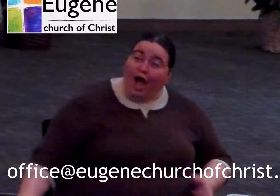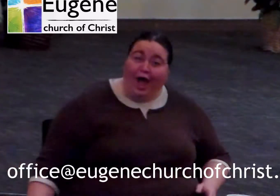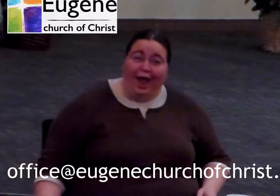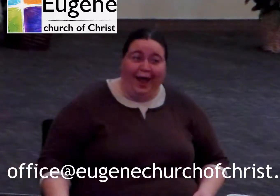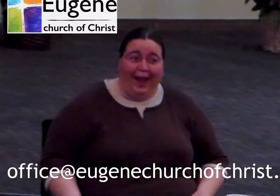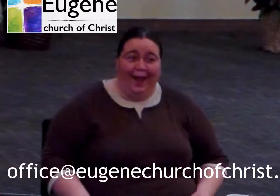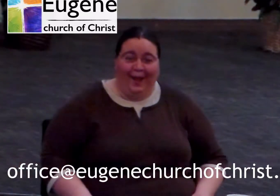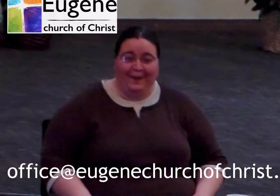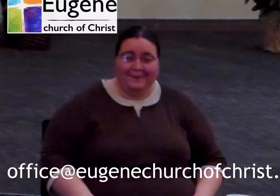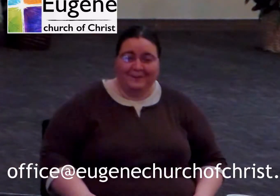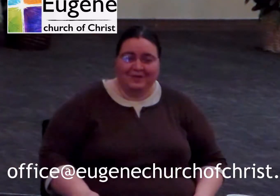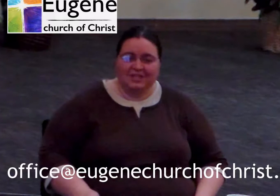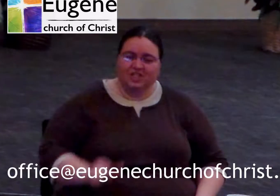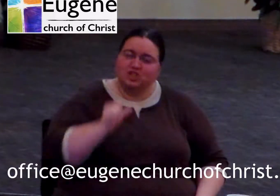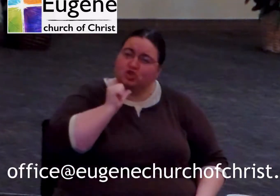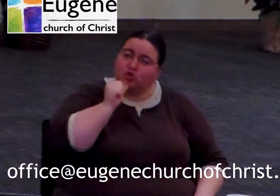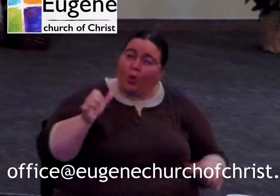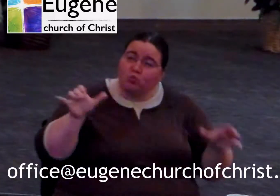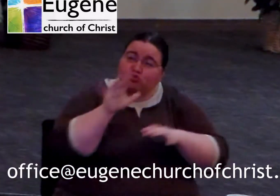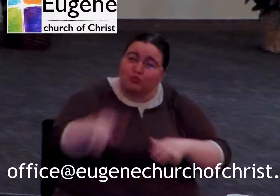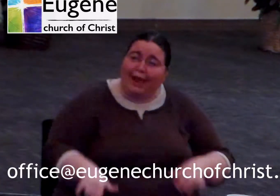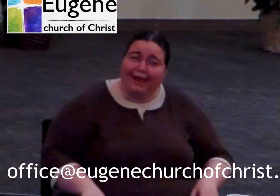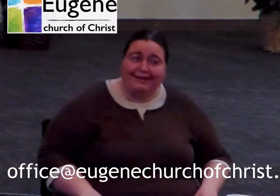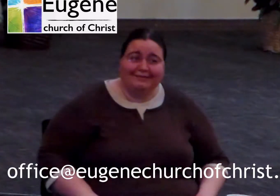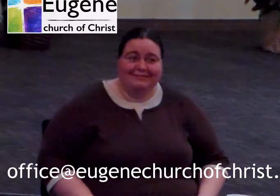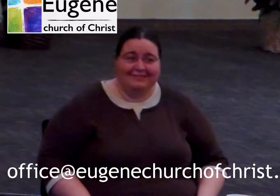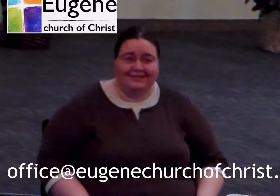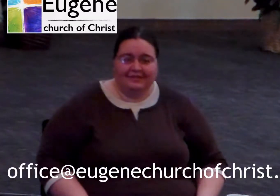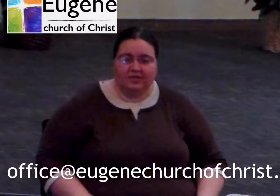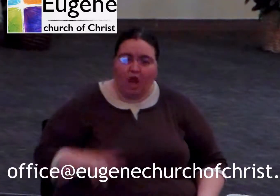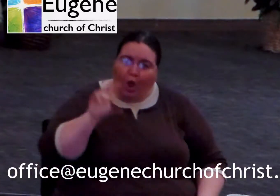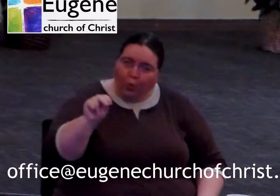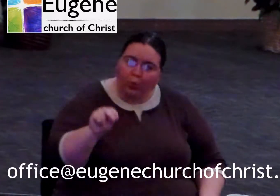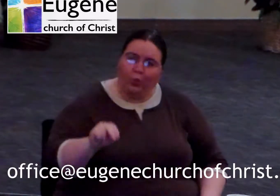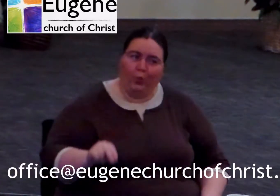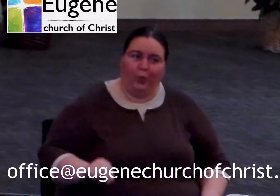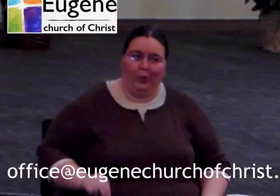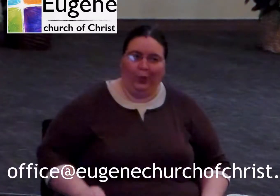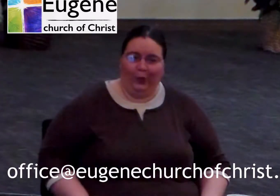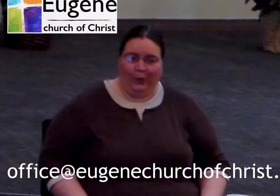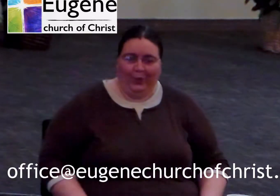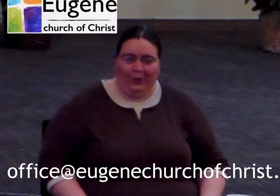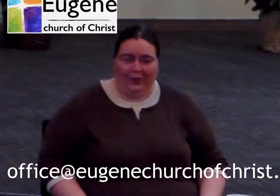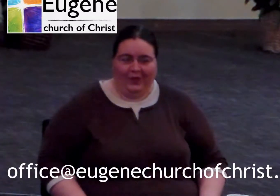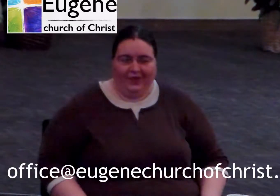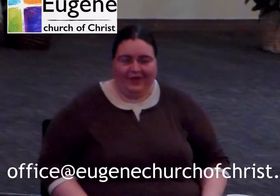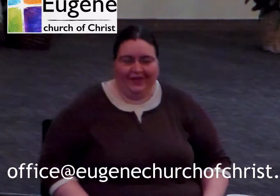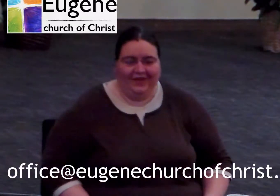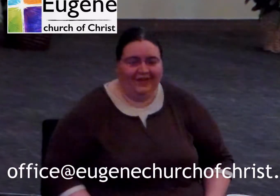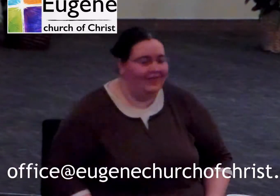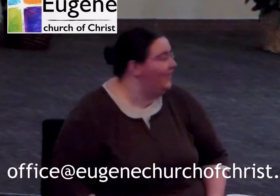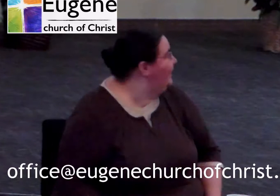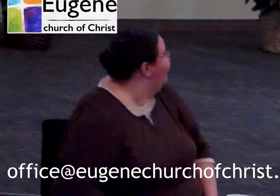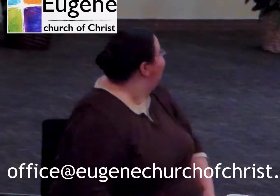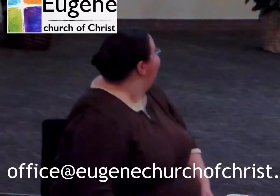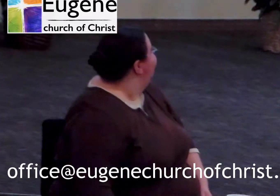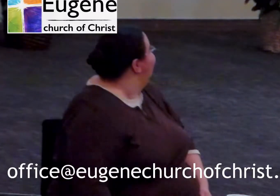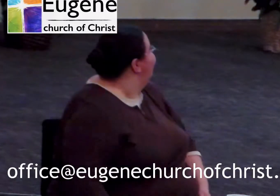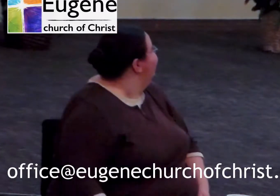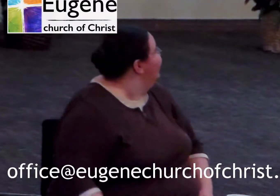Twinkle, twinkle, little star! Stop it, Carter!